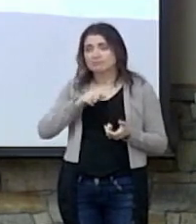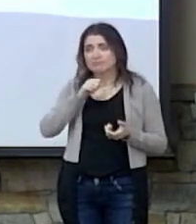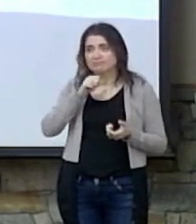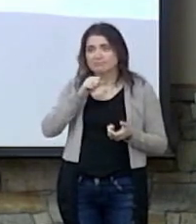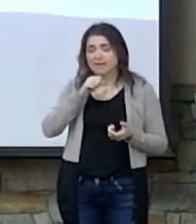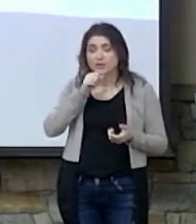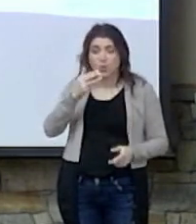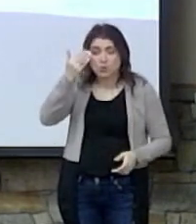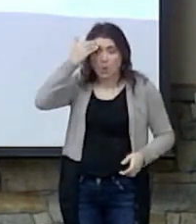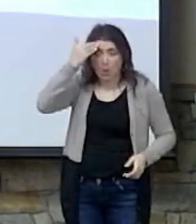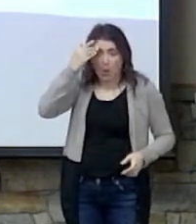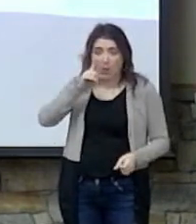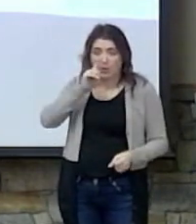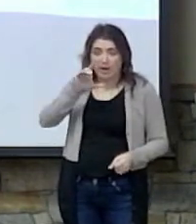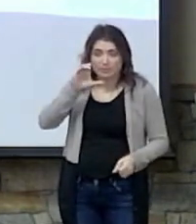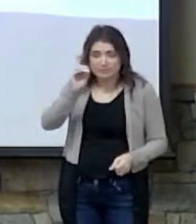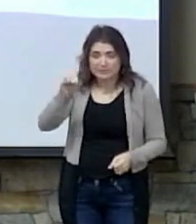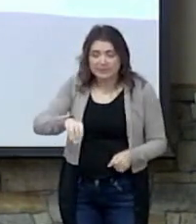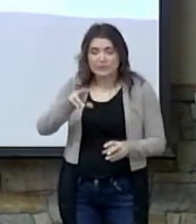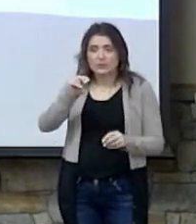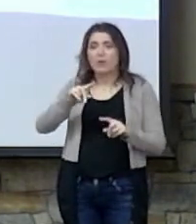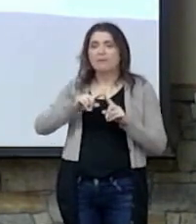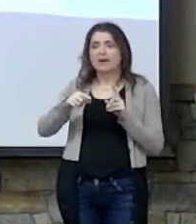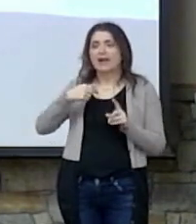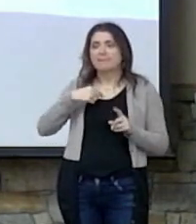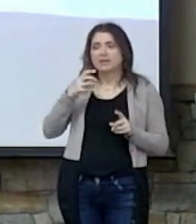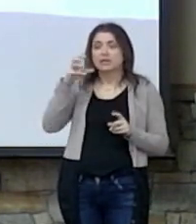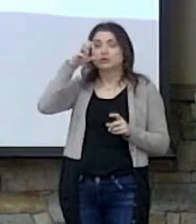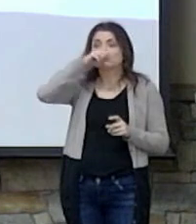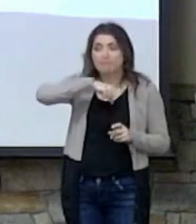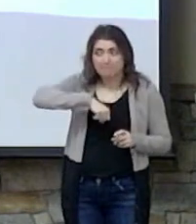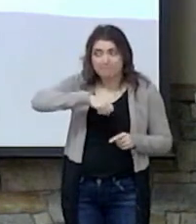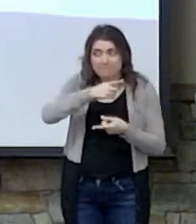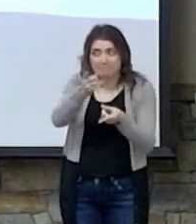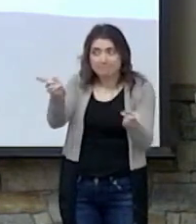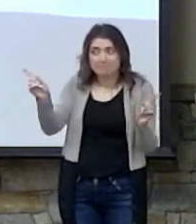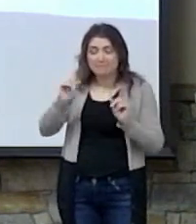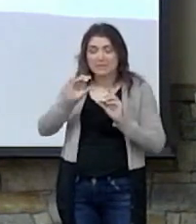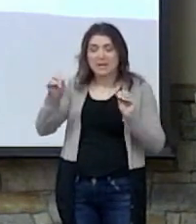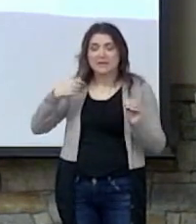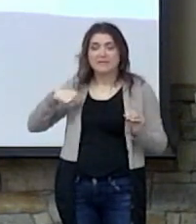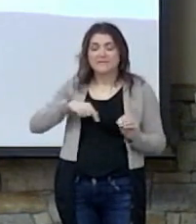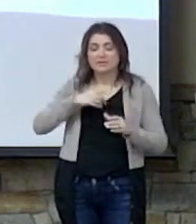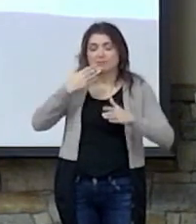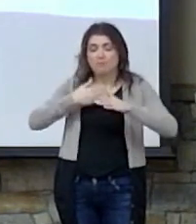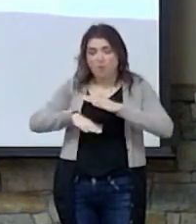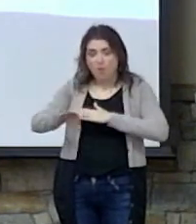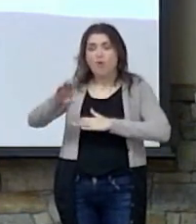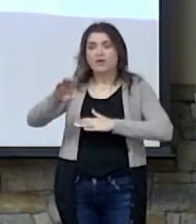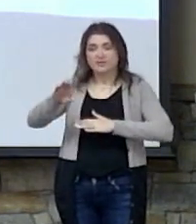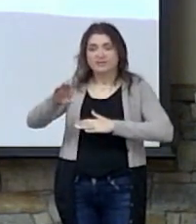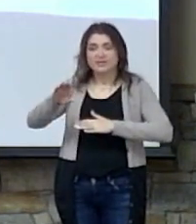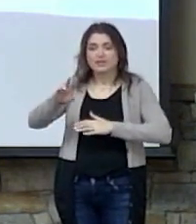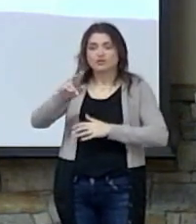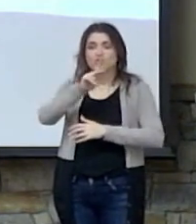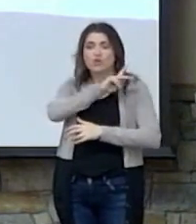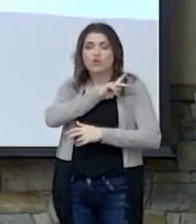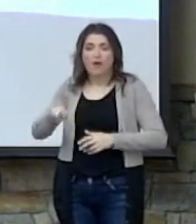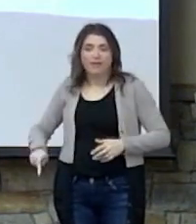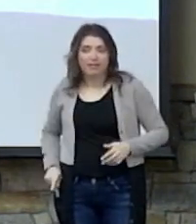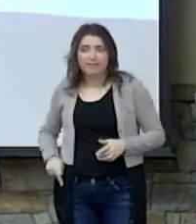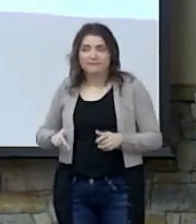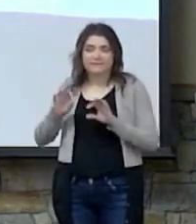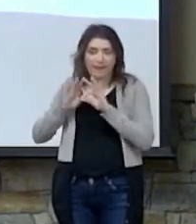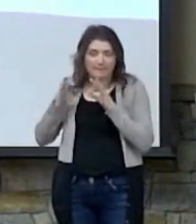definitively, but I'm making an assumption none of us were born into a royal family that have rightful ownership to a throne. I'm going to guess maybe that's not